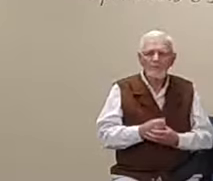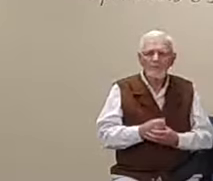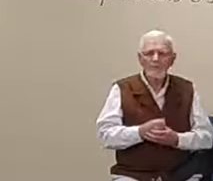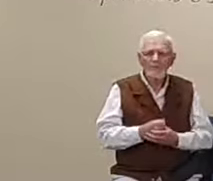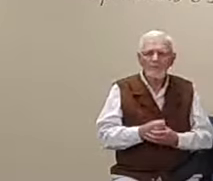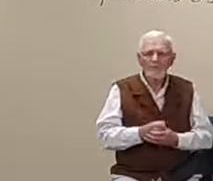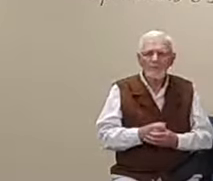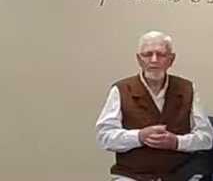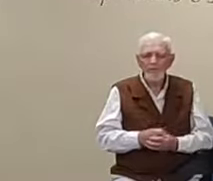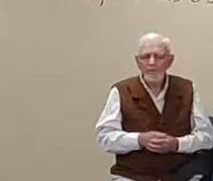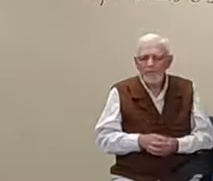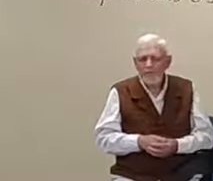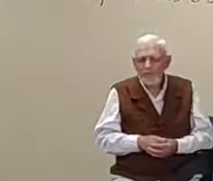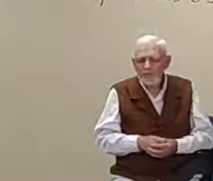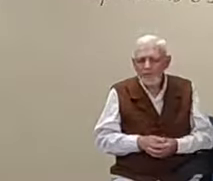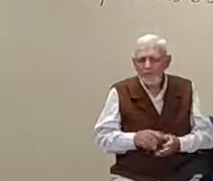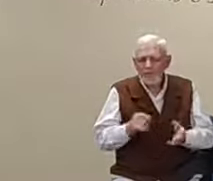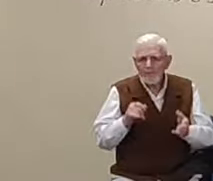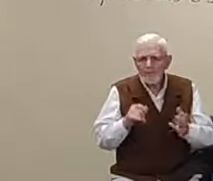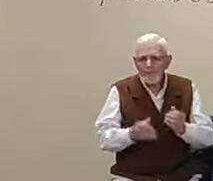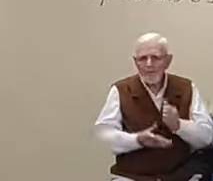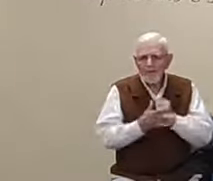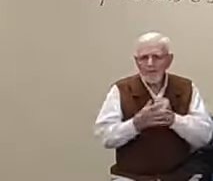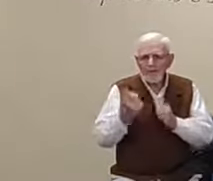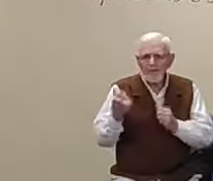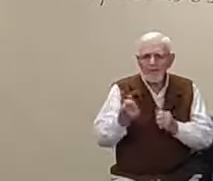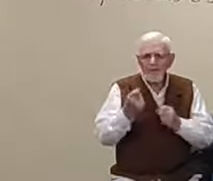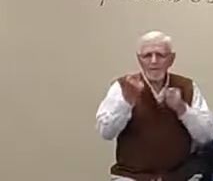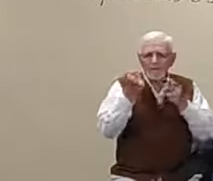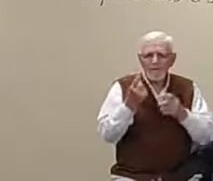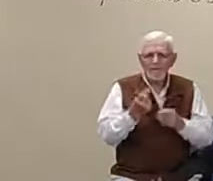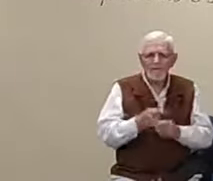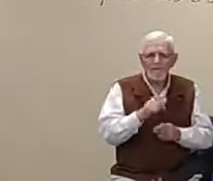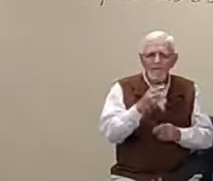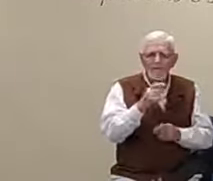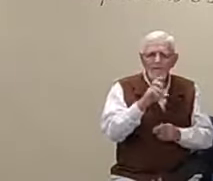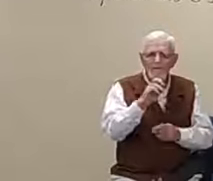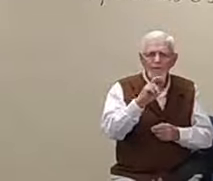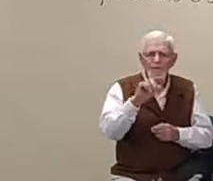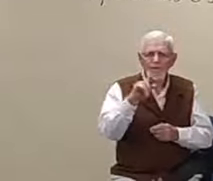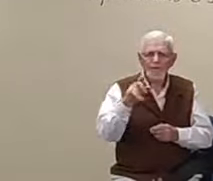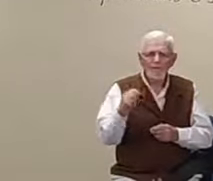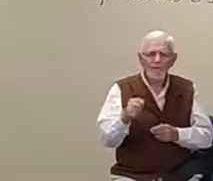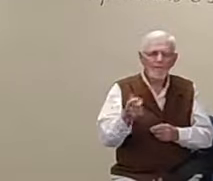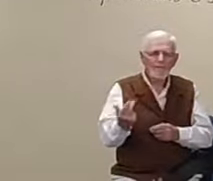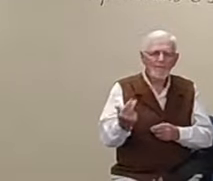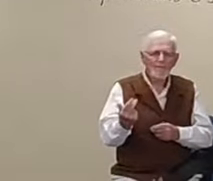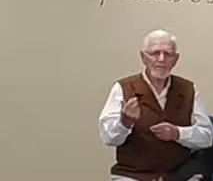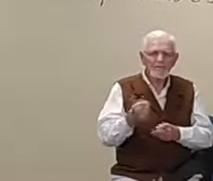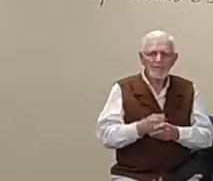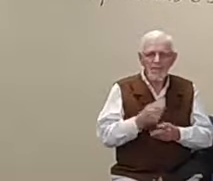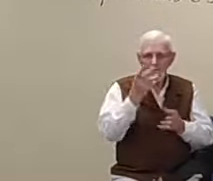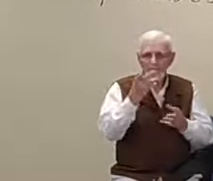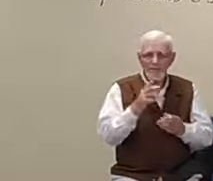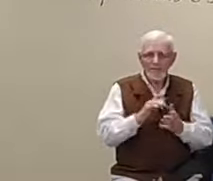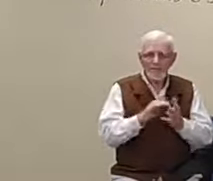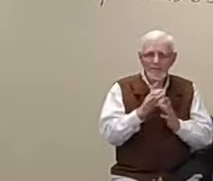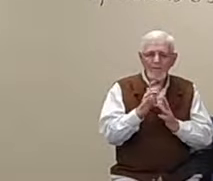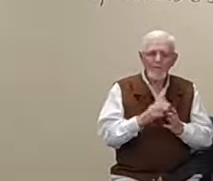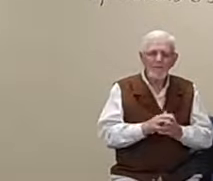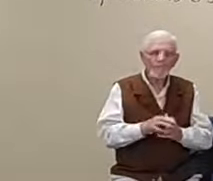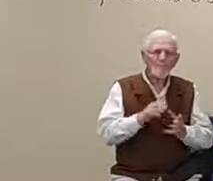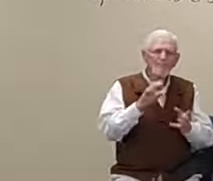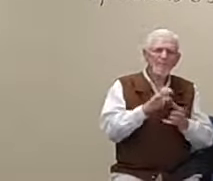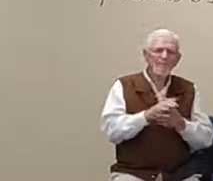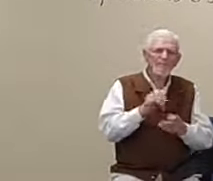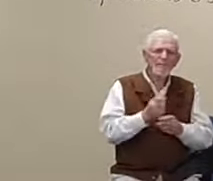it helped me understand 1 Corinthians 13. Now, I know that we're Bible believers. We got all the adjectives in front